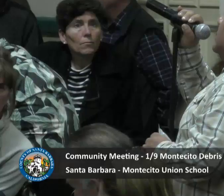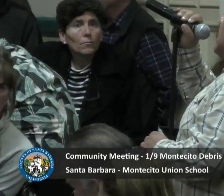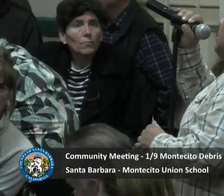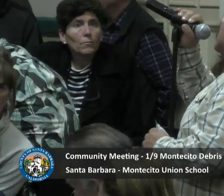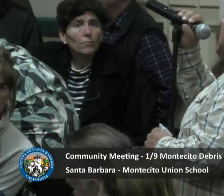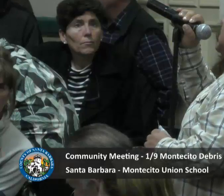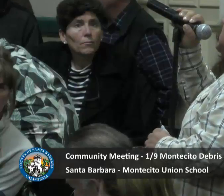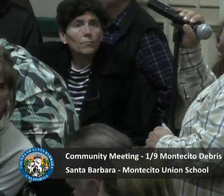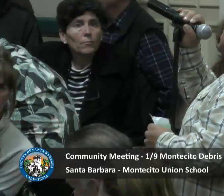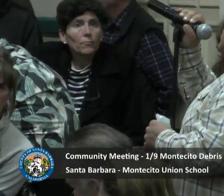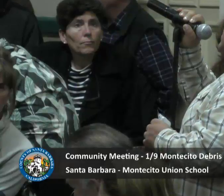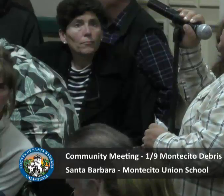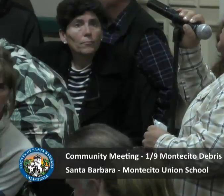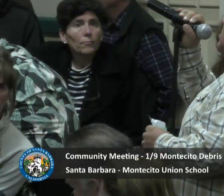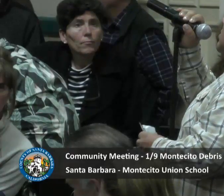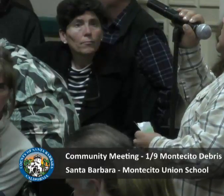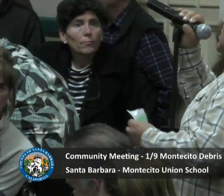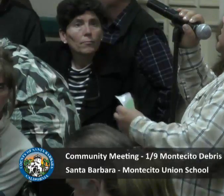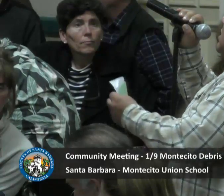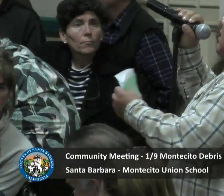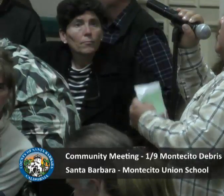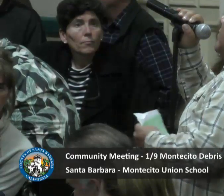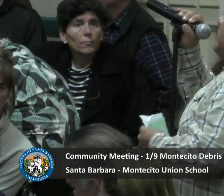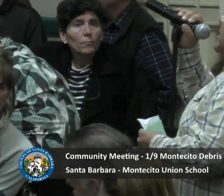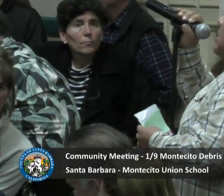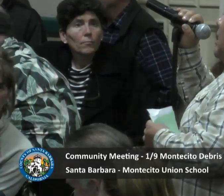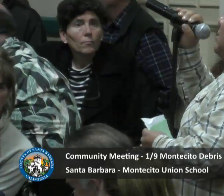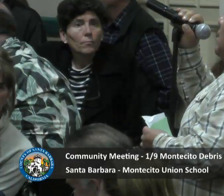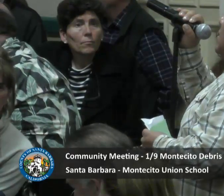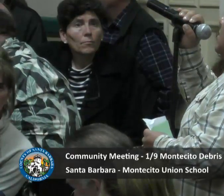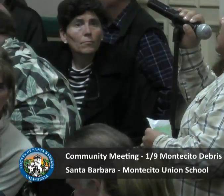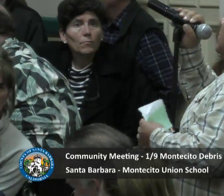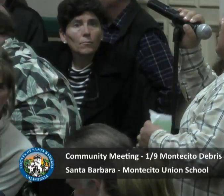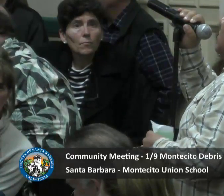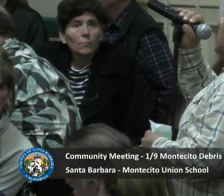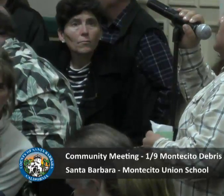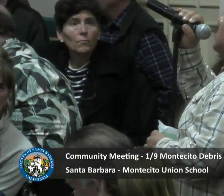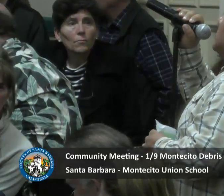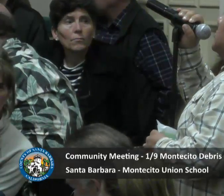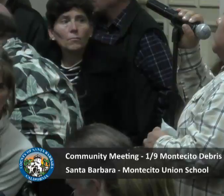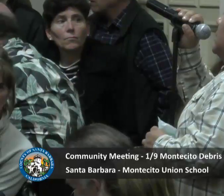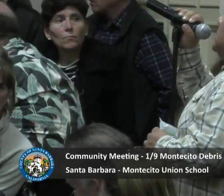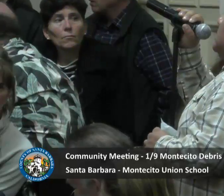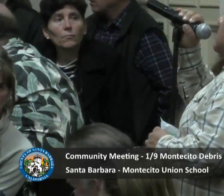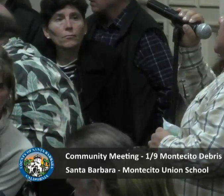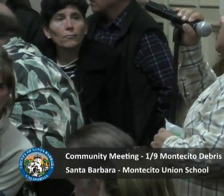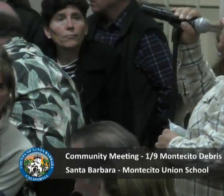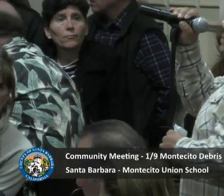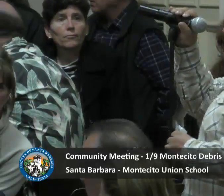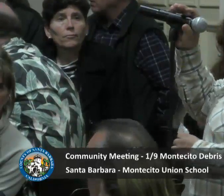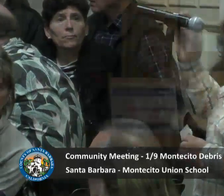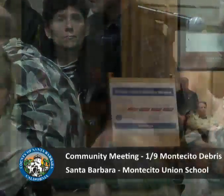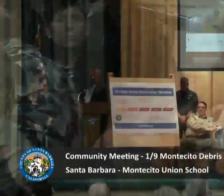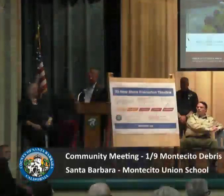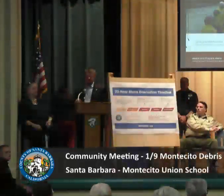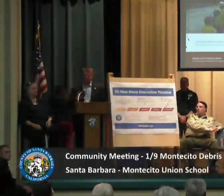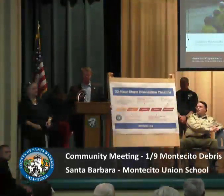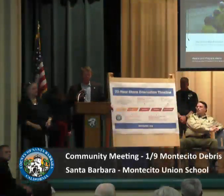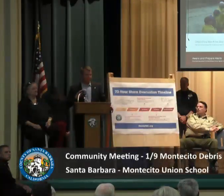impact of our sacred sites within our community, and if there's been dialogue with our local Chumash? Thank you.